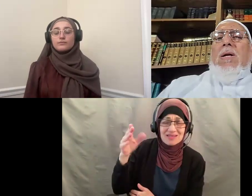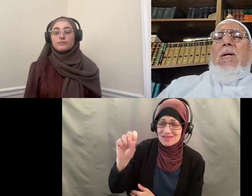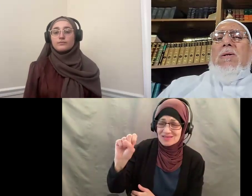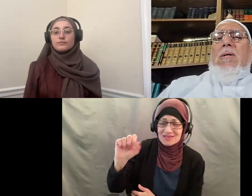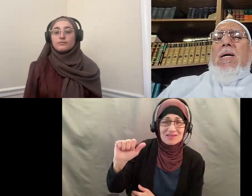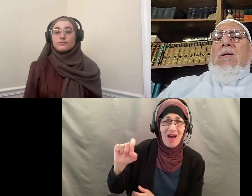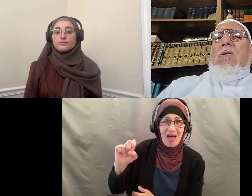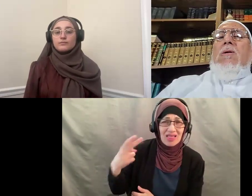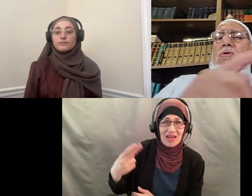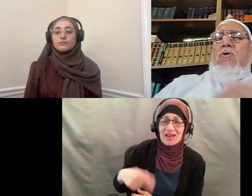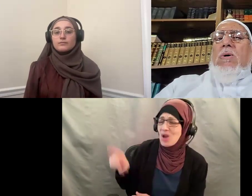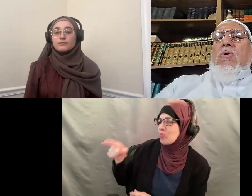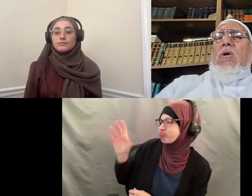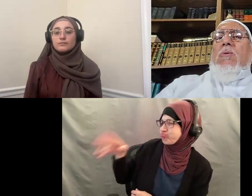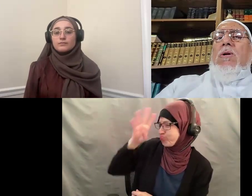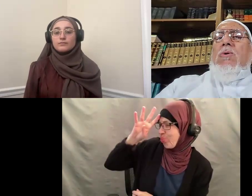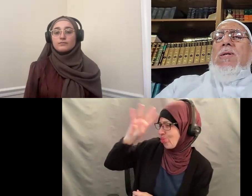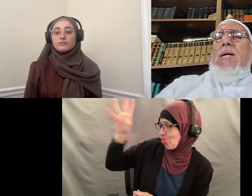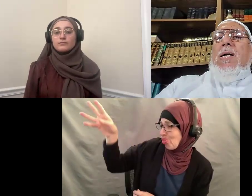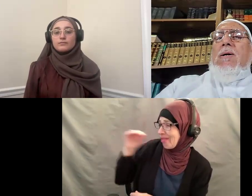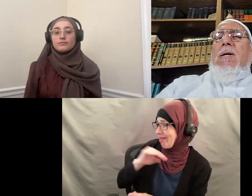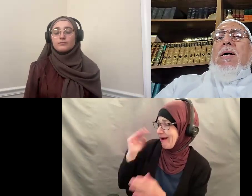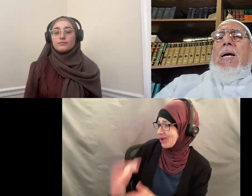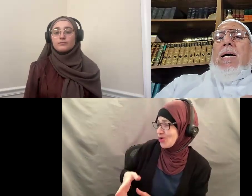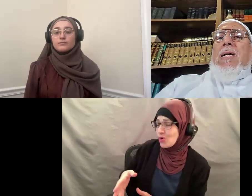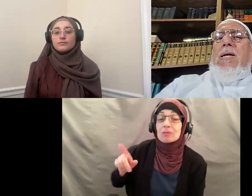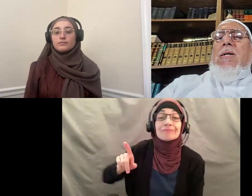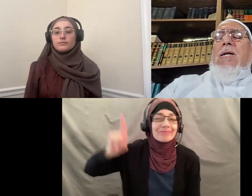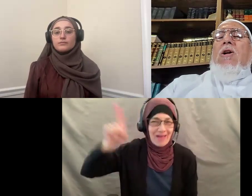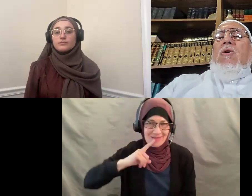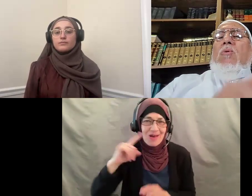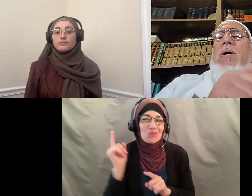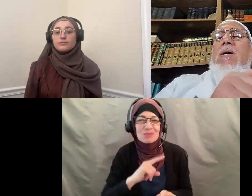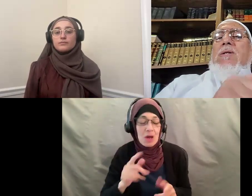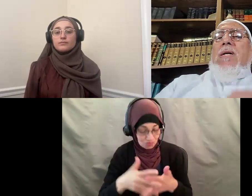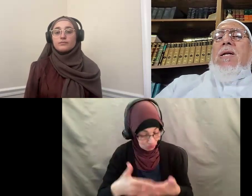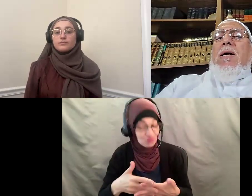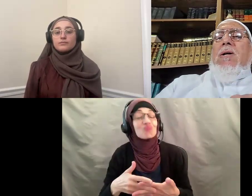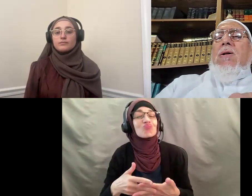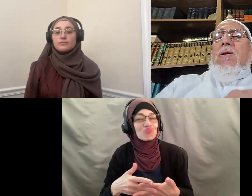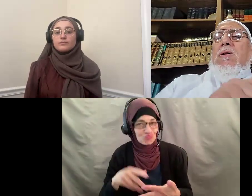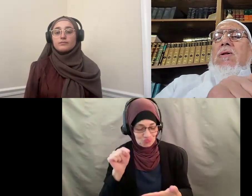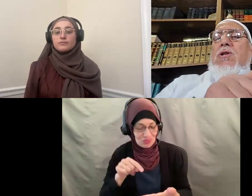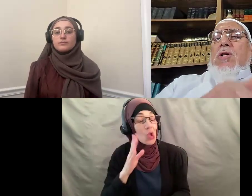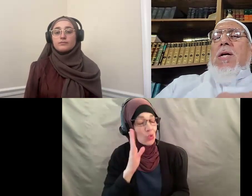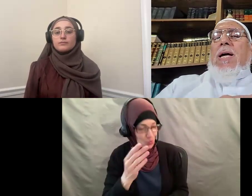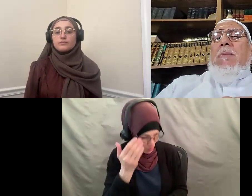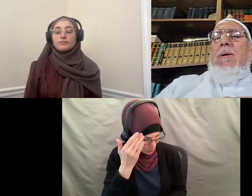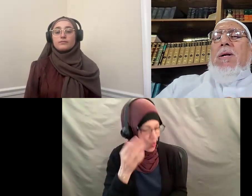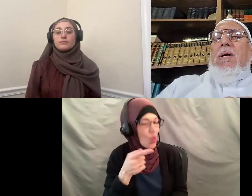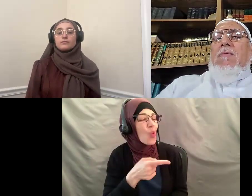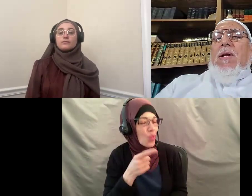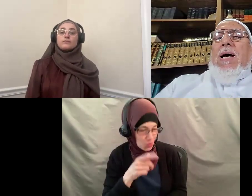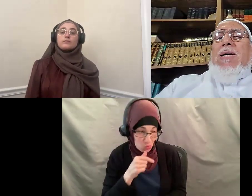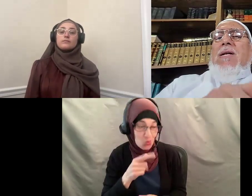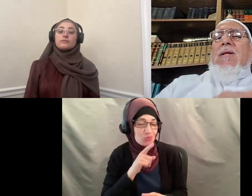Then Allah says, tomorrow you will know who is a liar. And he said, we are sending the she